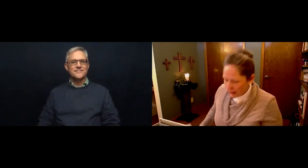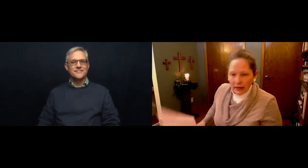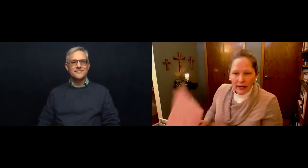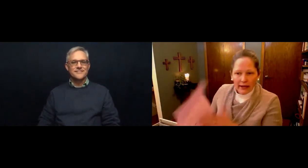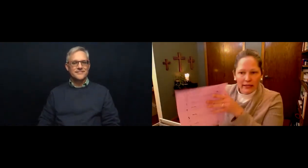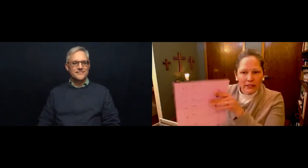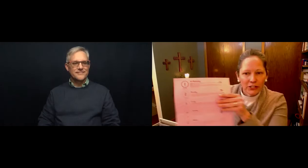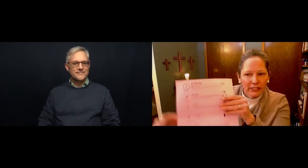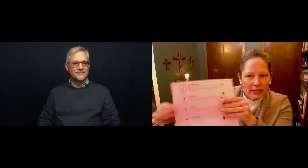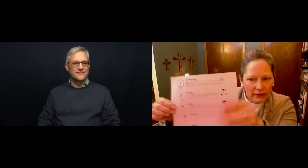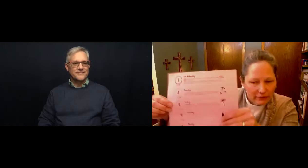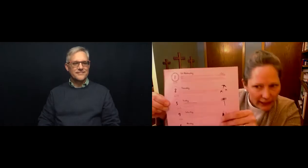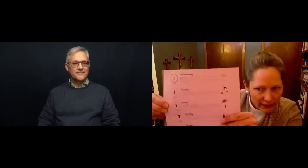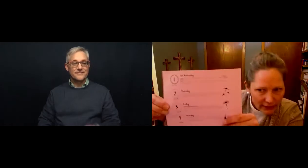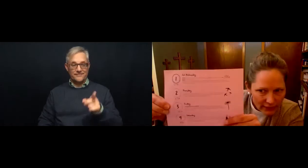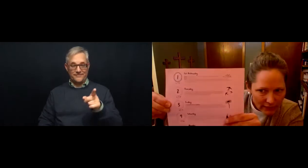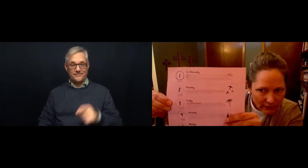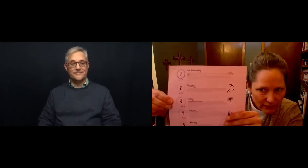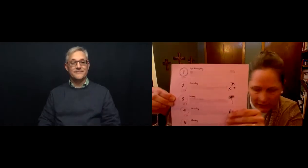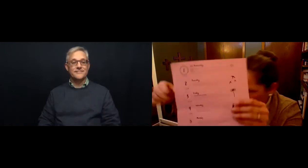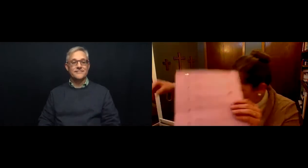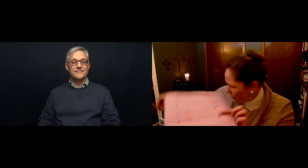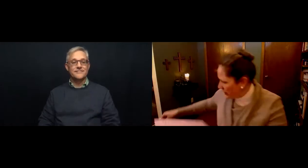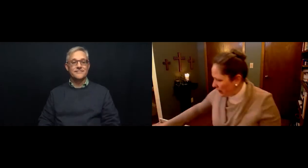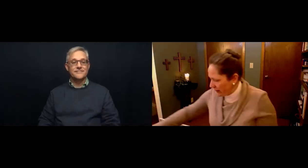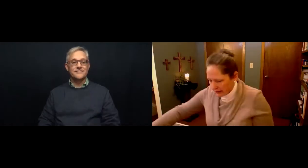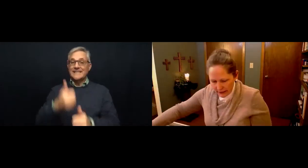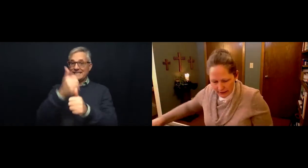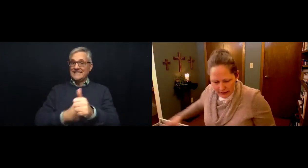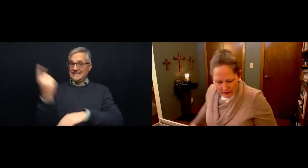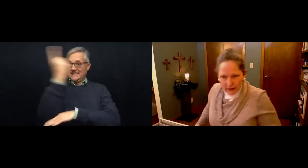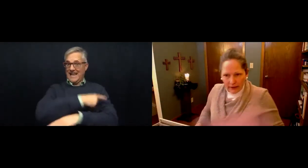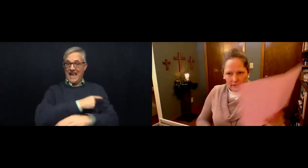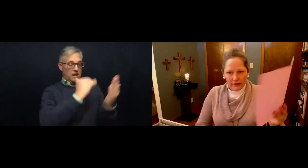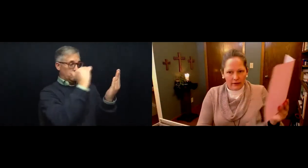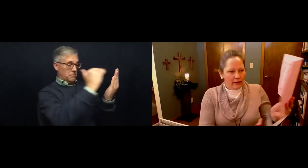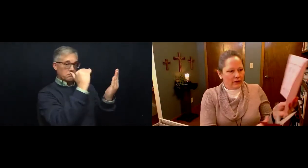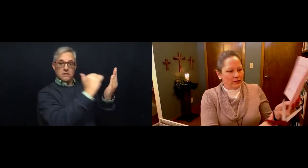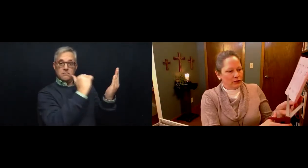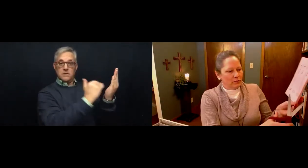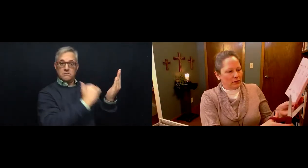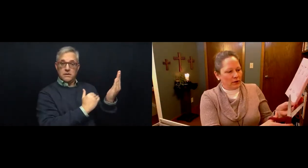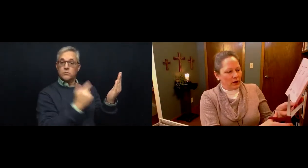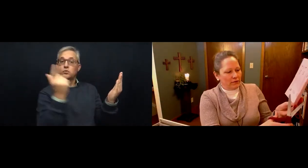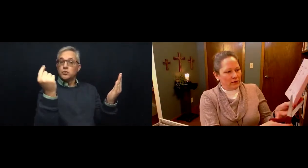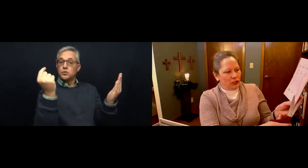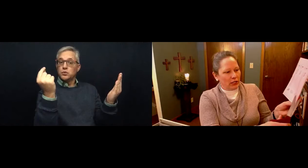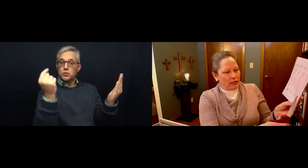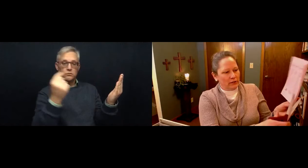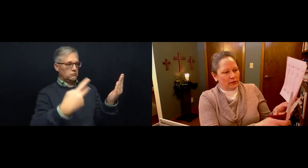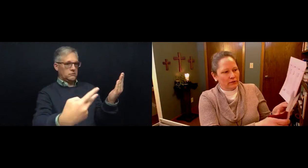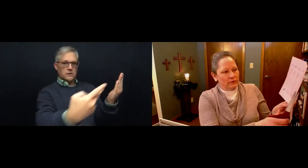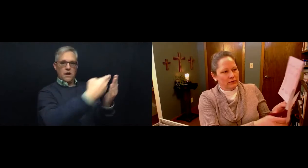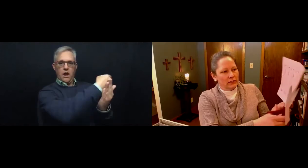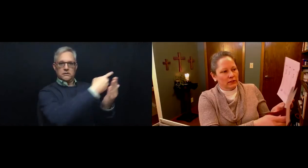And each day of Lent, you'll cut a strip off of the